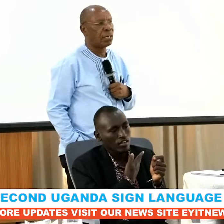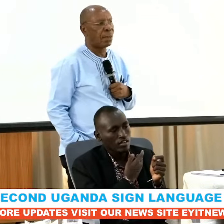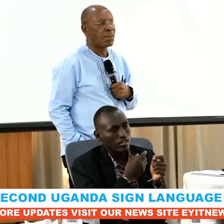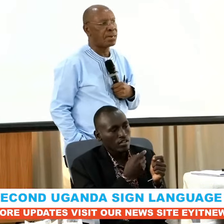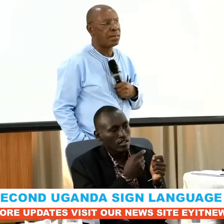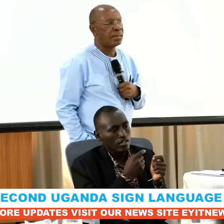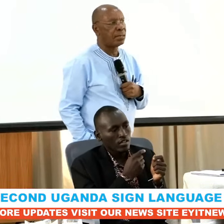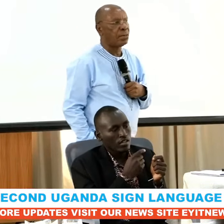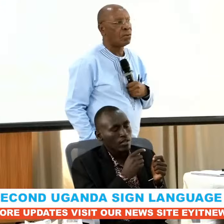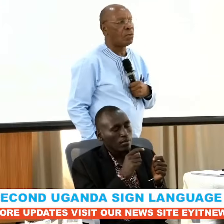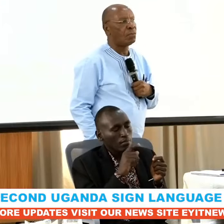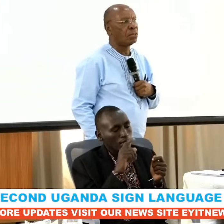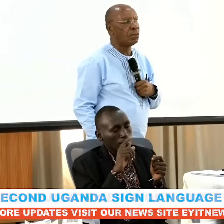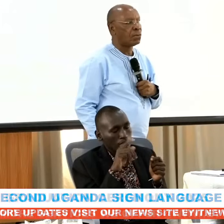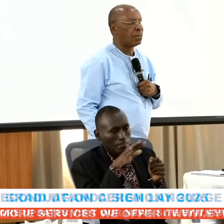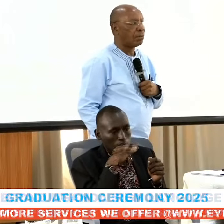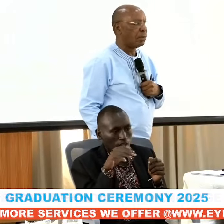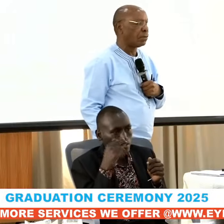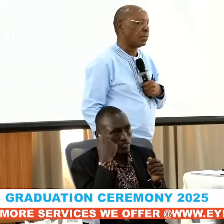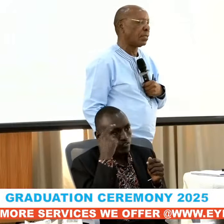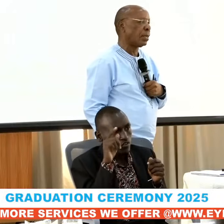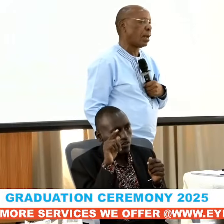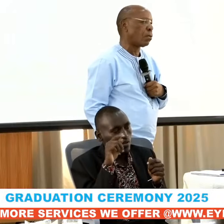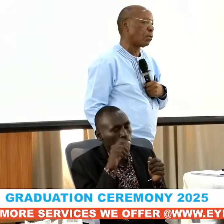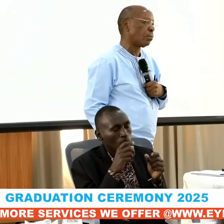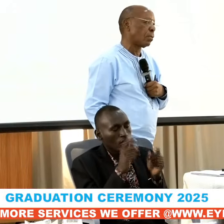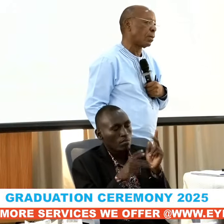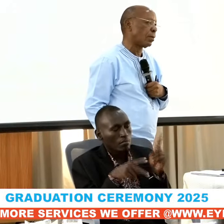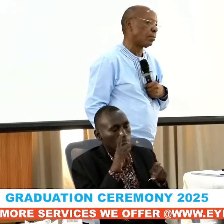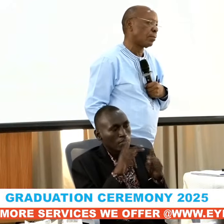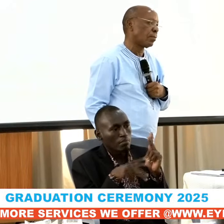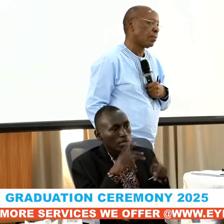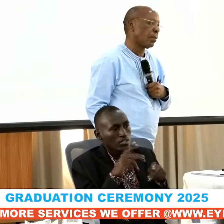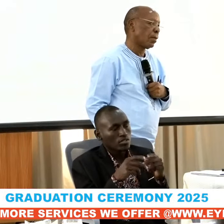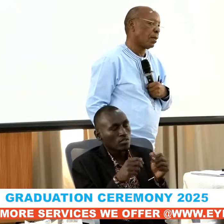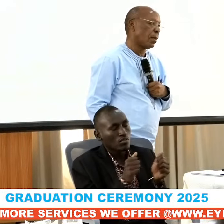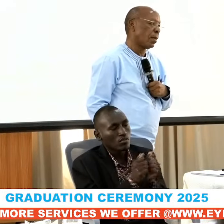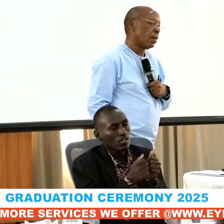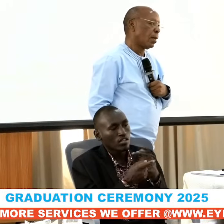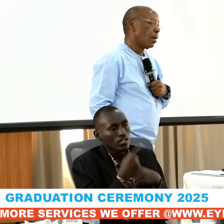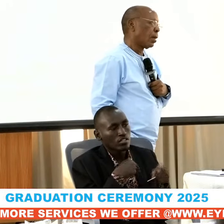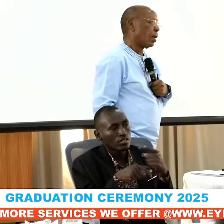persons with disabilities in almost all interventions across board.